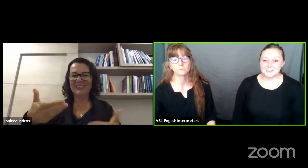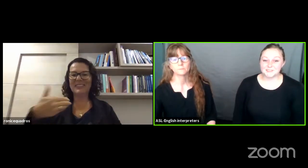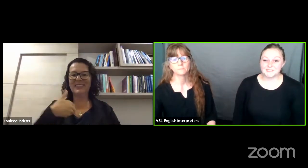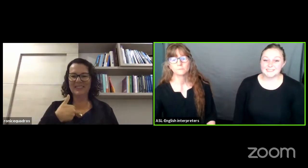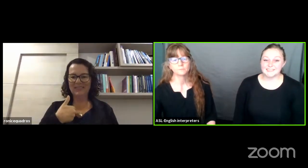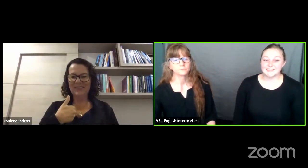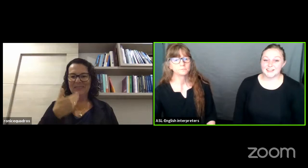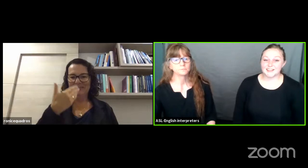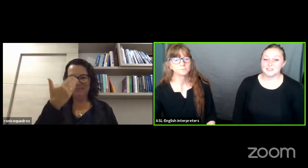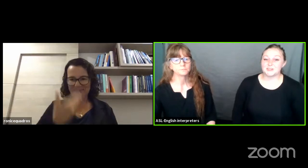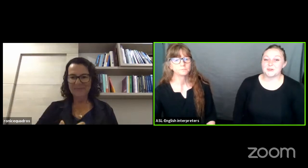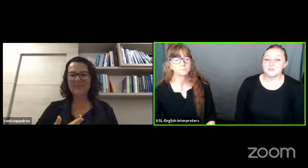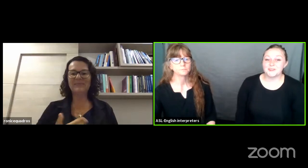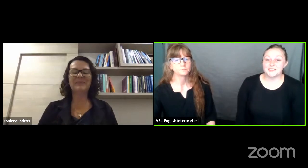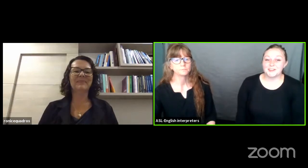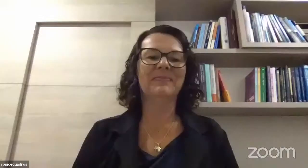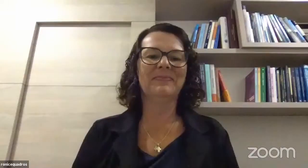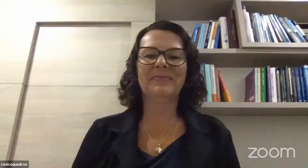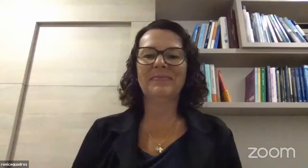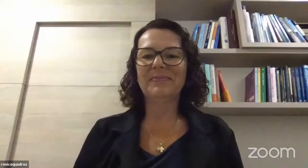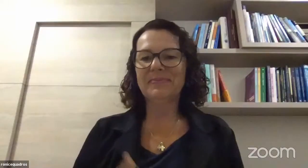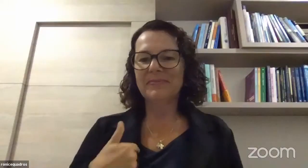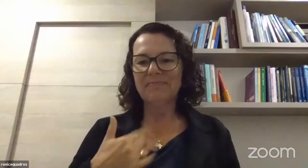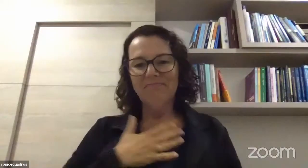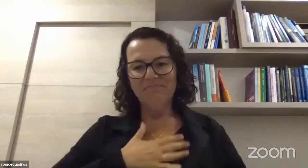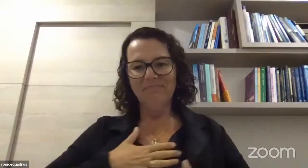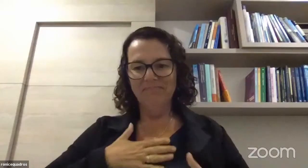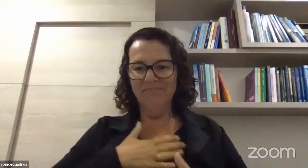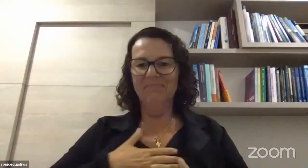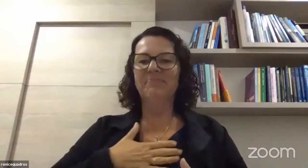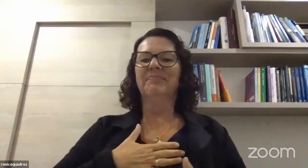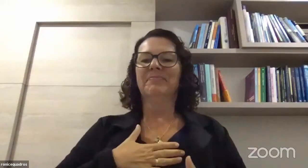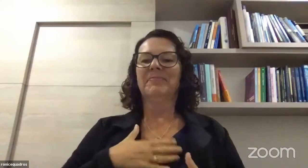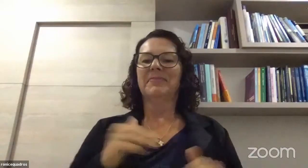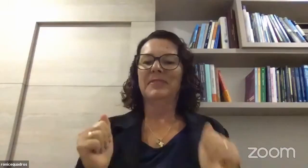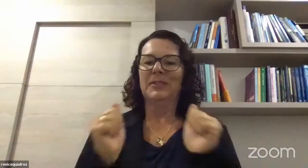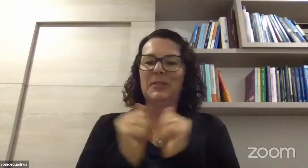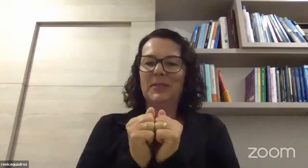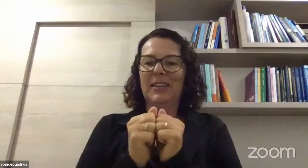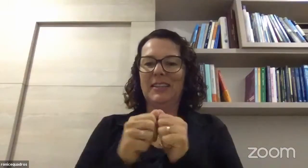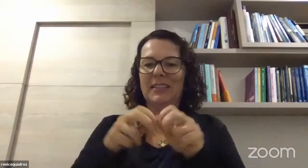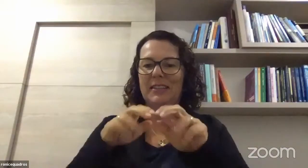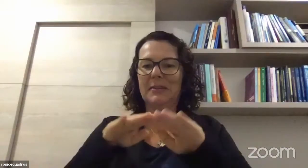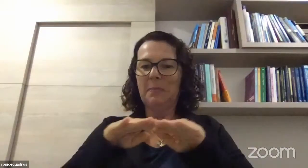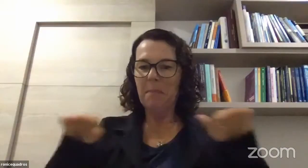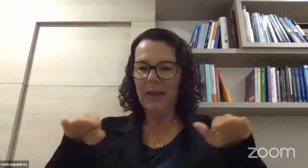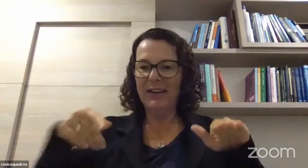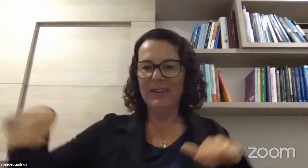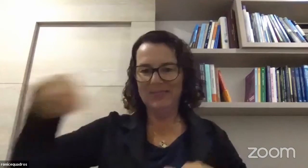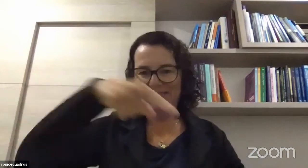Thank you, Donna Jo, for the wonderful introduction.